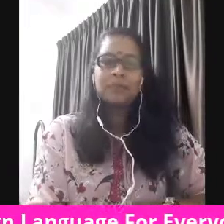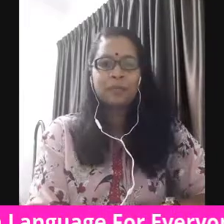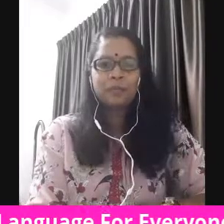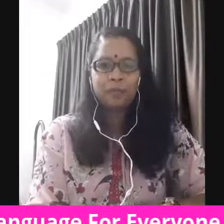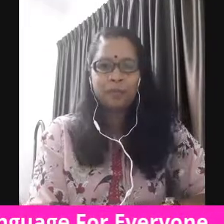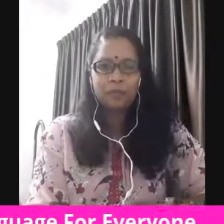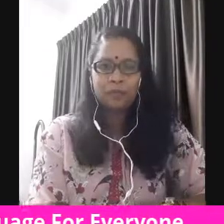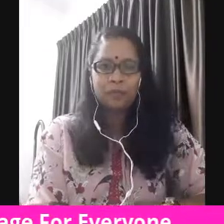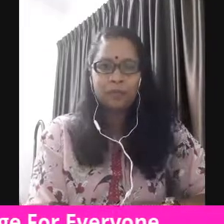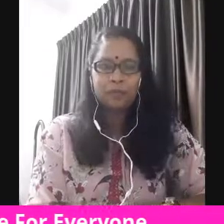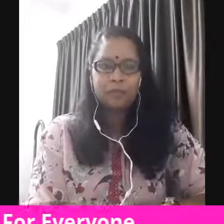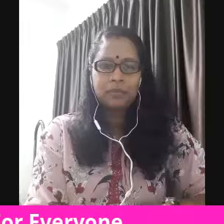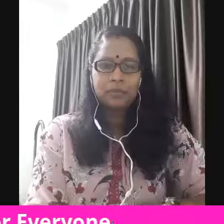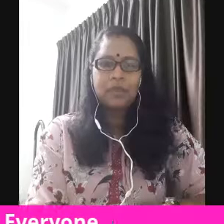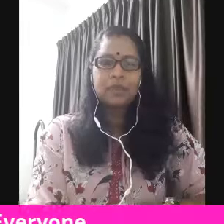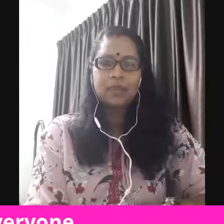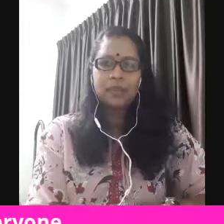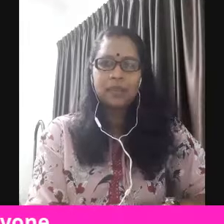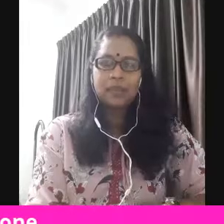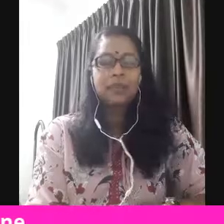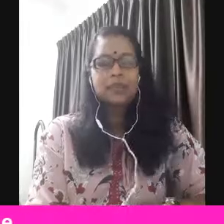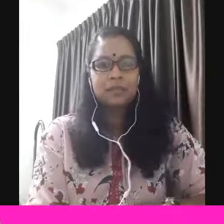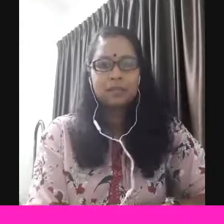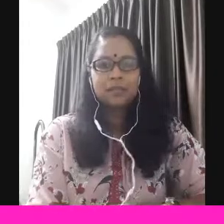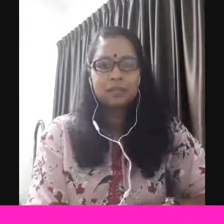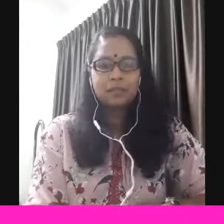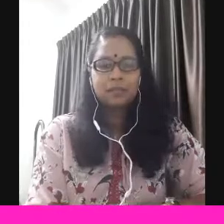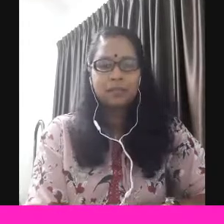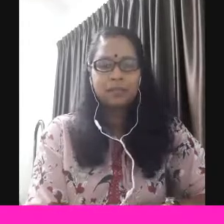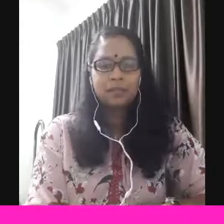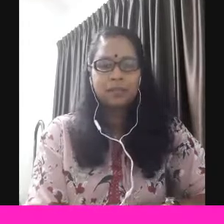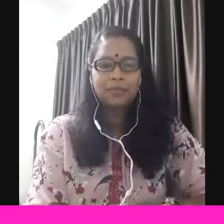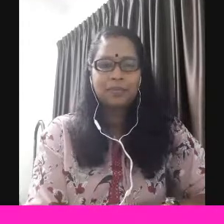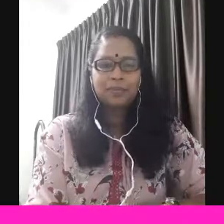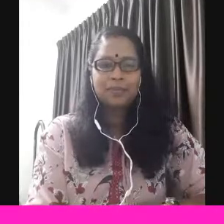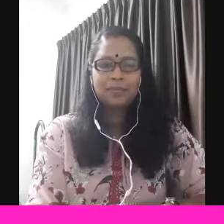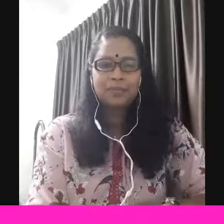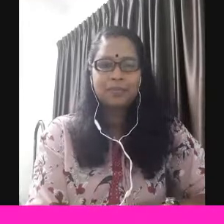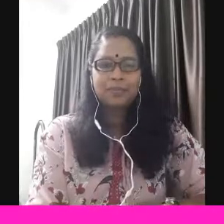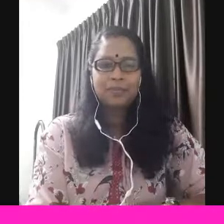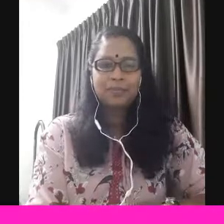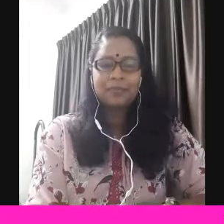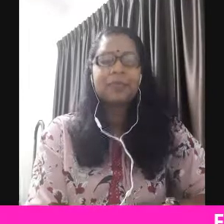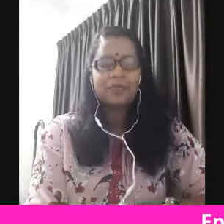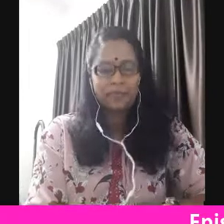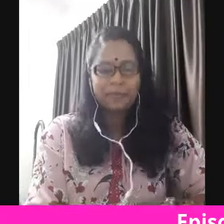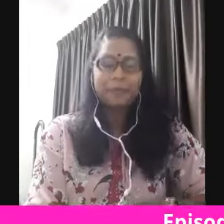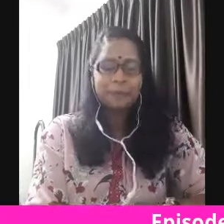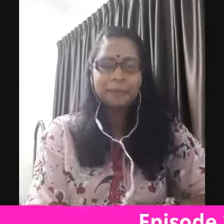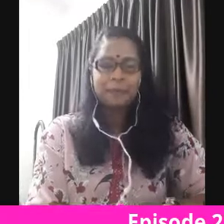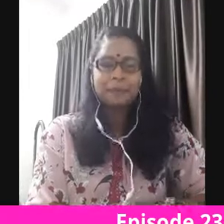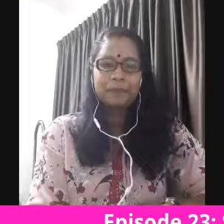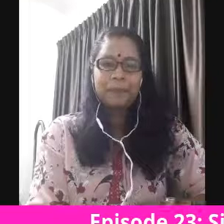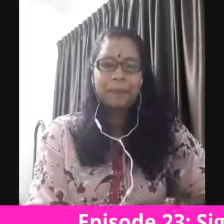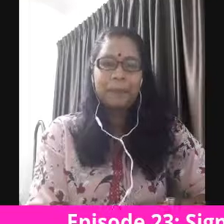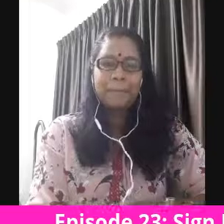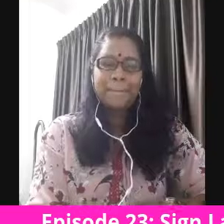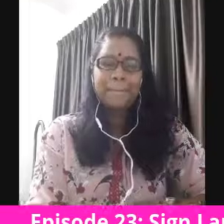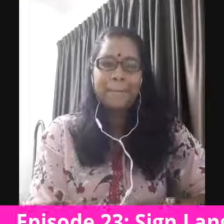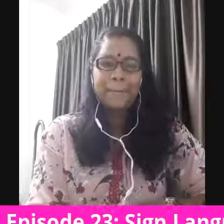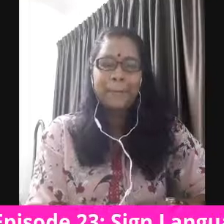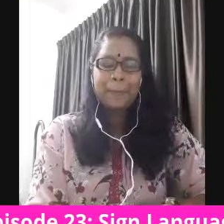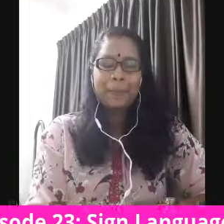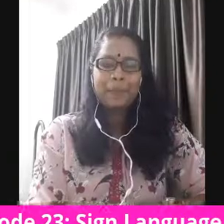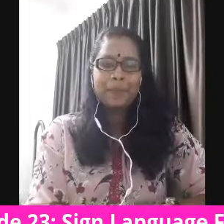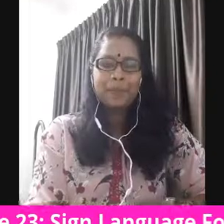other people. I think that's not something to do because they are like everyone else and there are a lot of opportunities to explore.